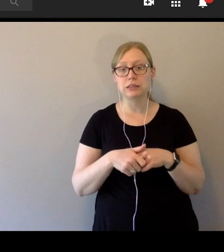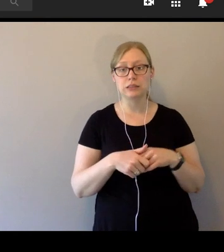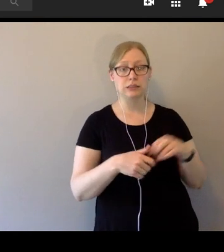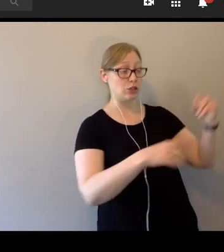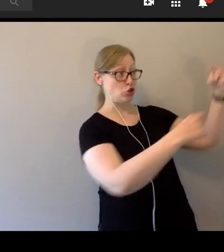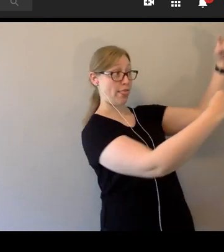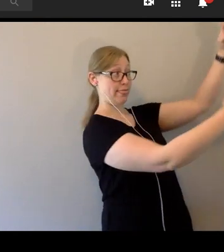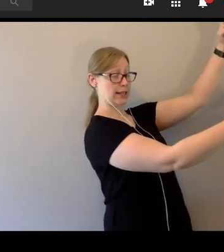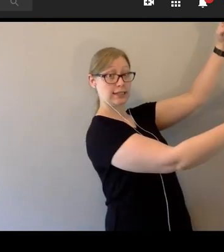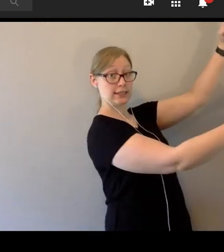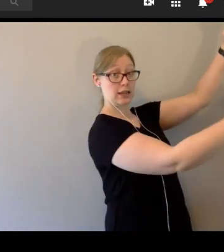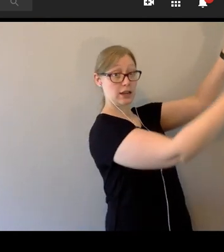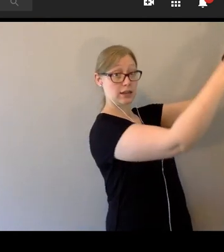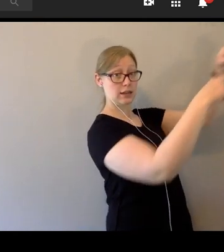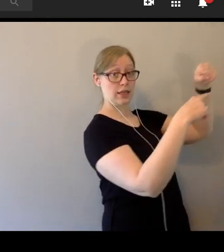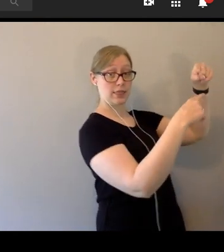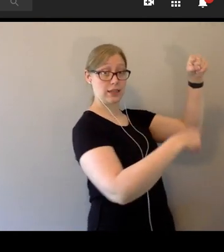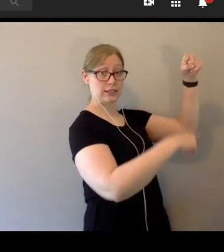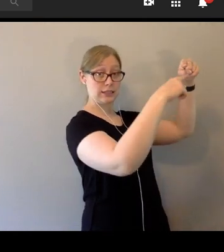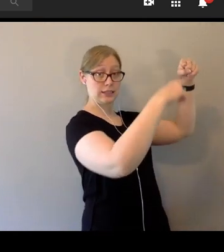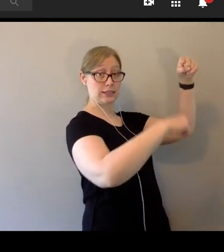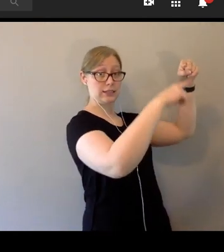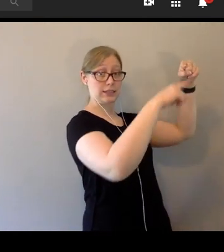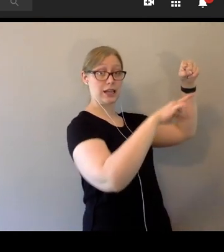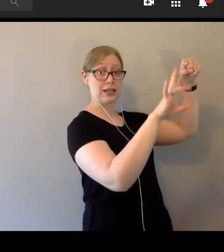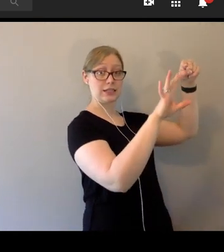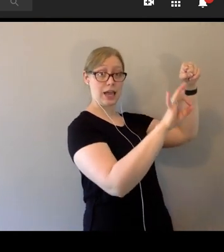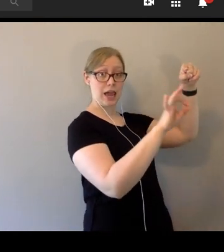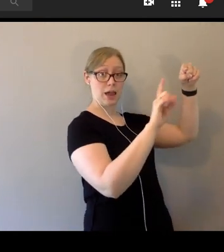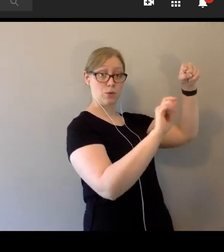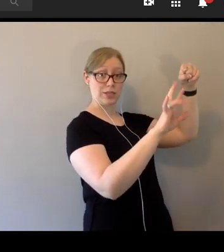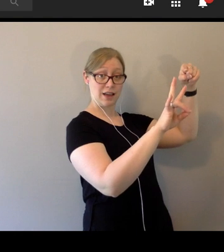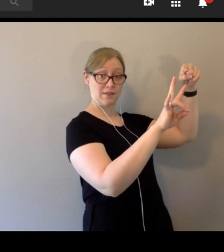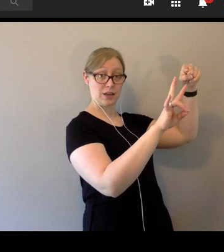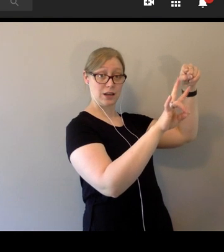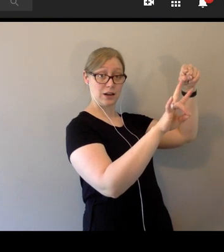here, x. So this is 8.7.